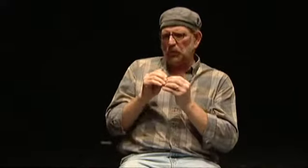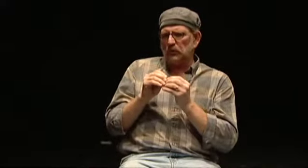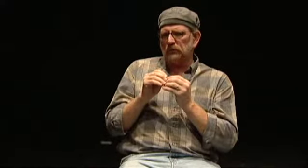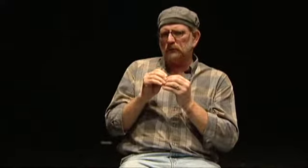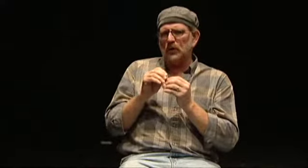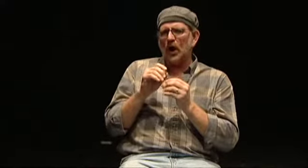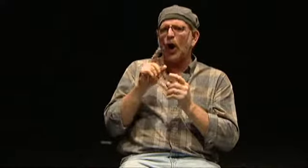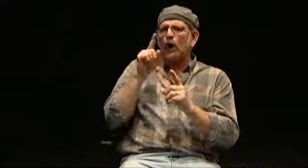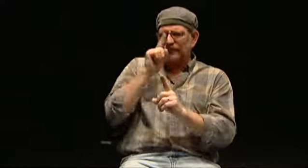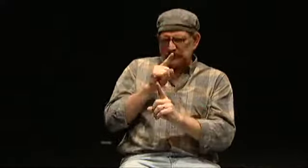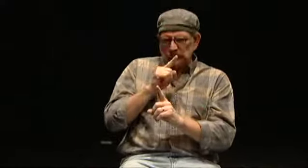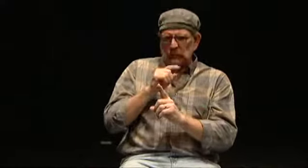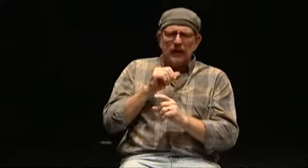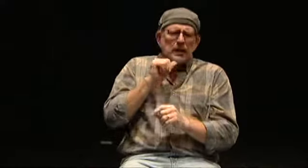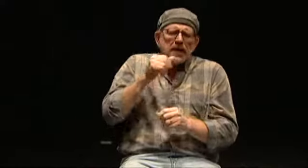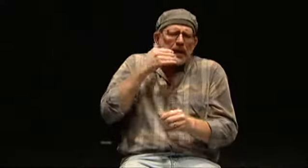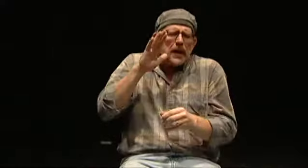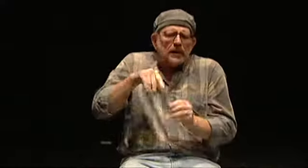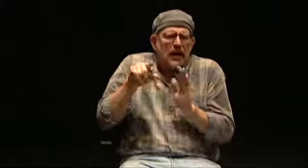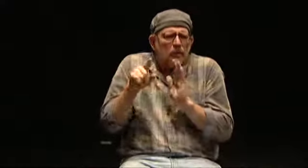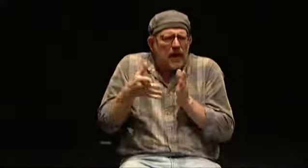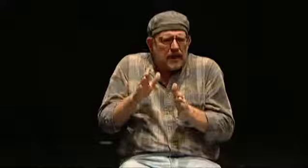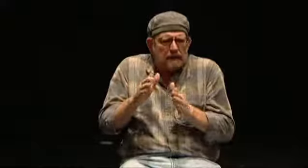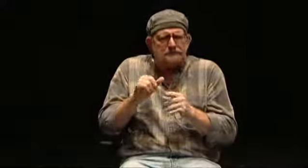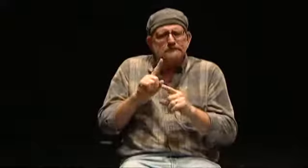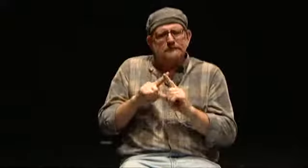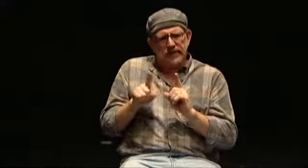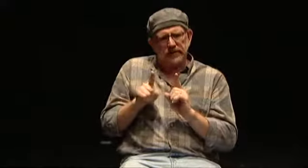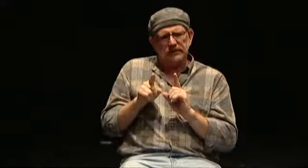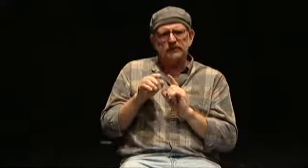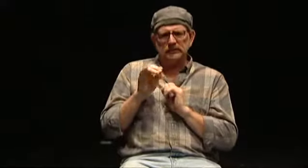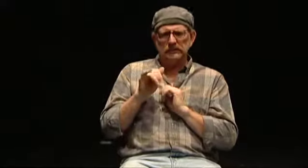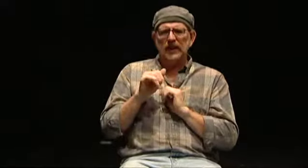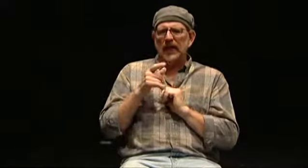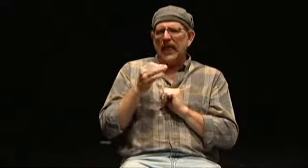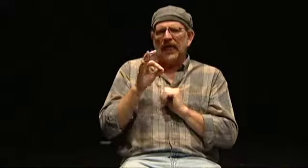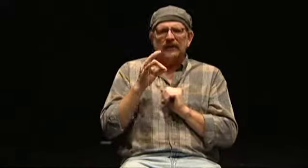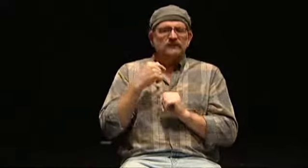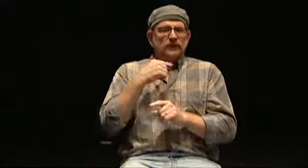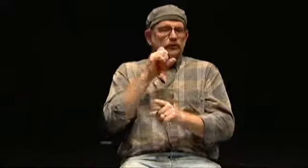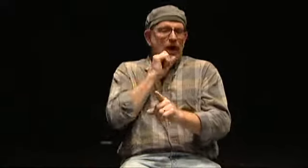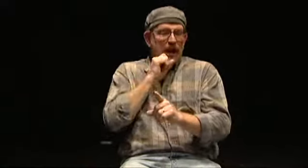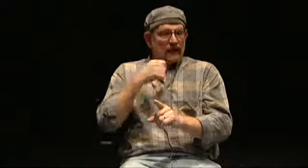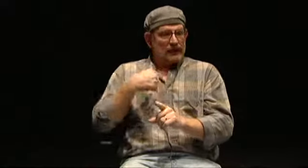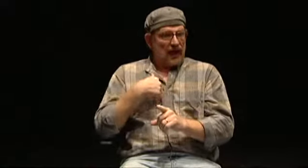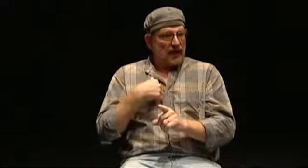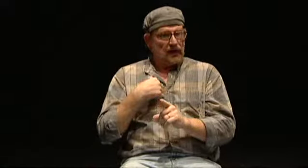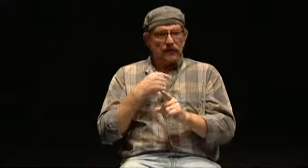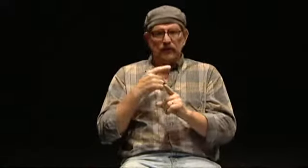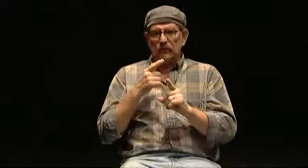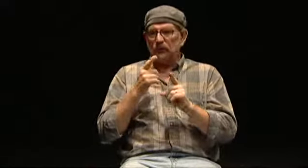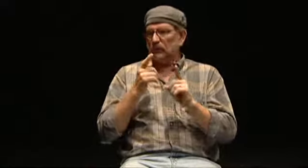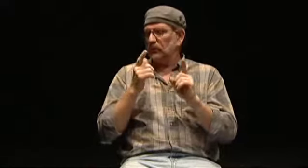This situation was a little bit more artificial, not in a bad way, but if Shylock and